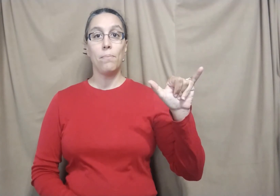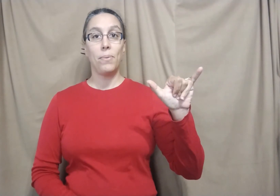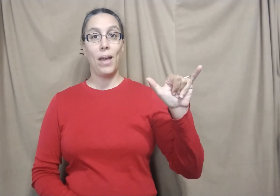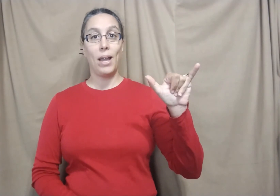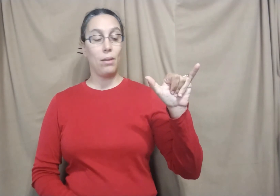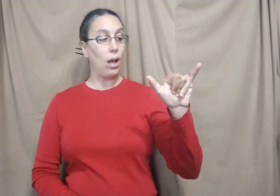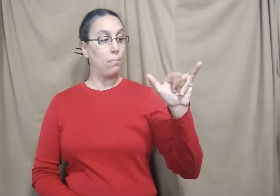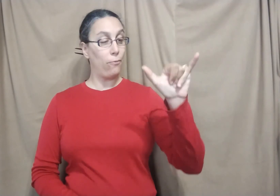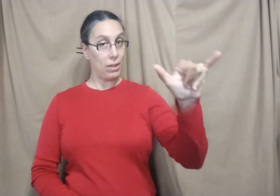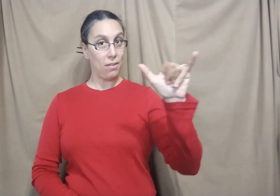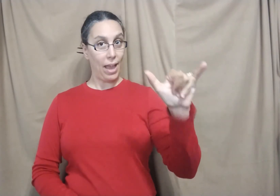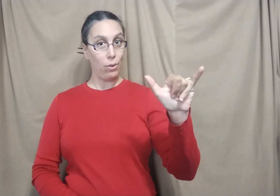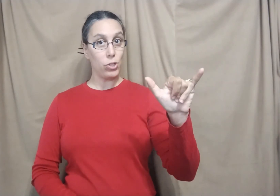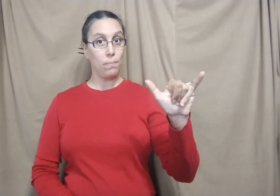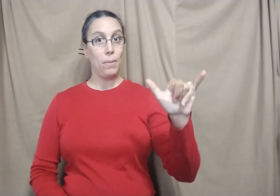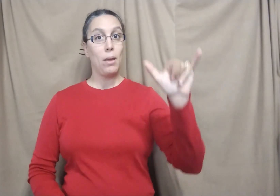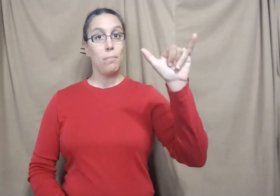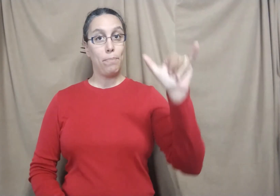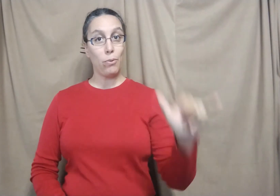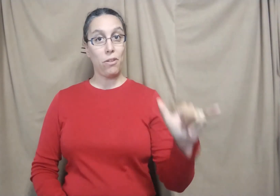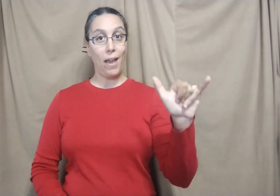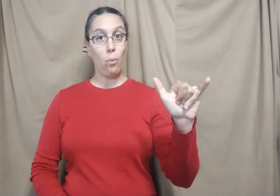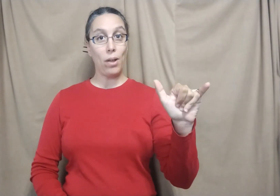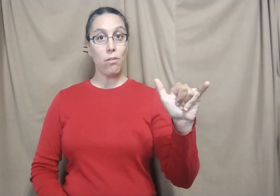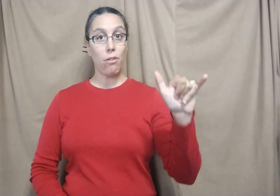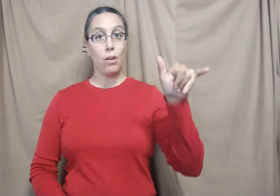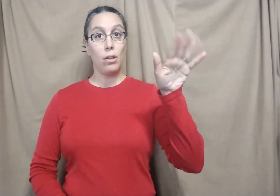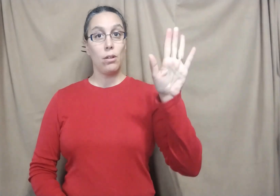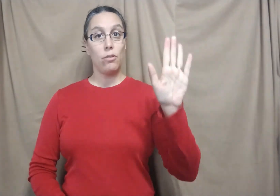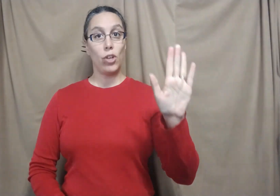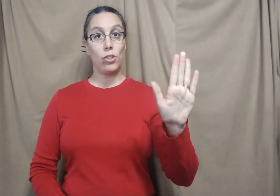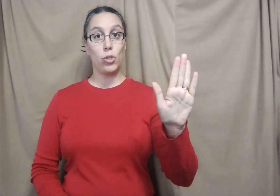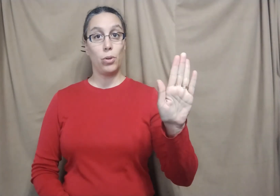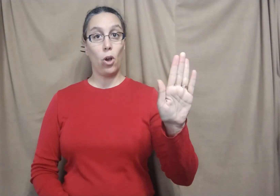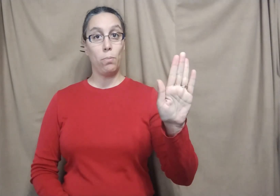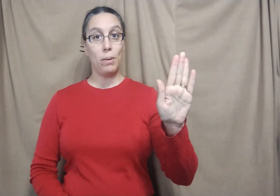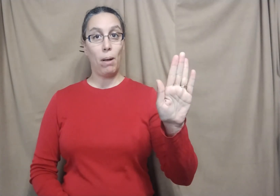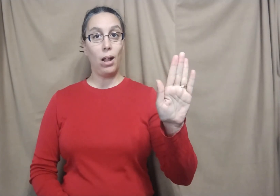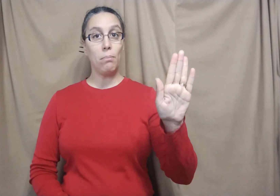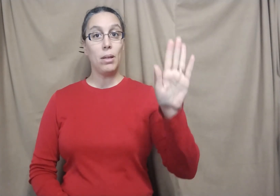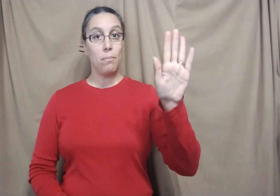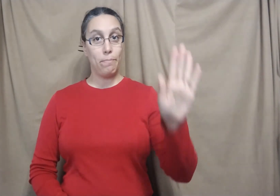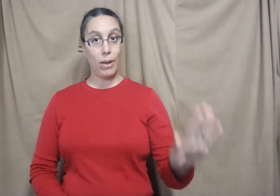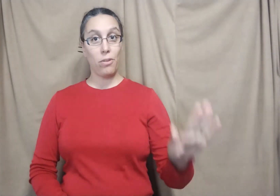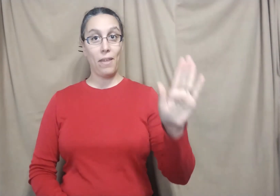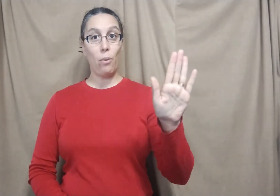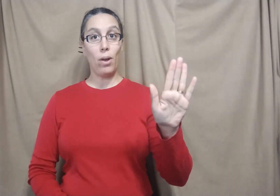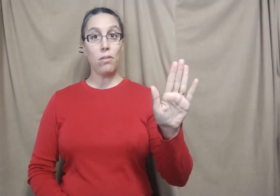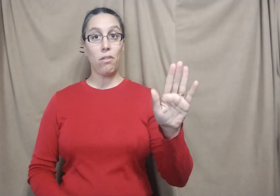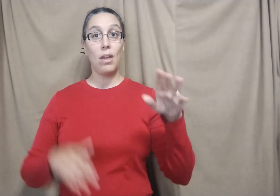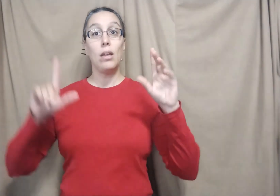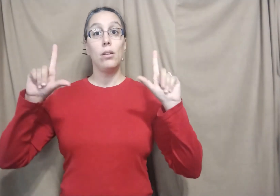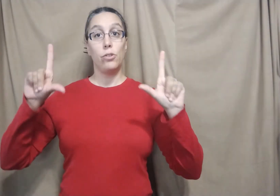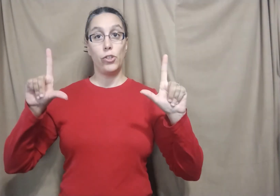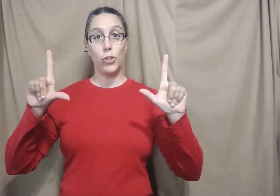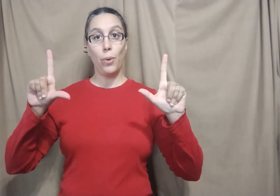that faces out, bounce that once, change to an open palm, bounce that once, 2